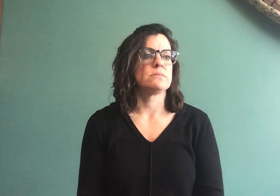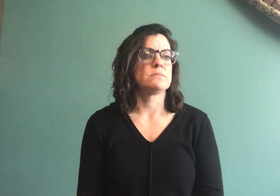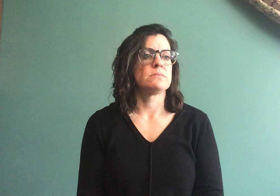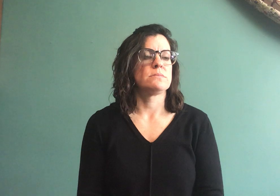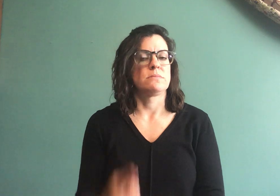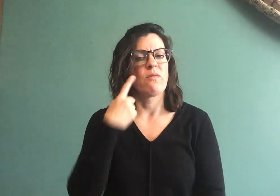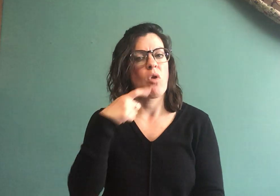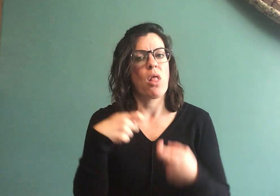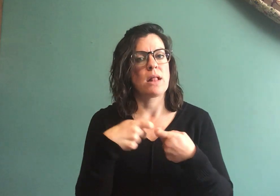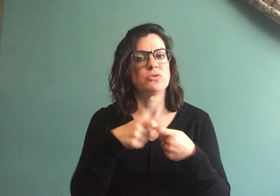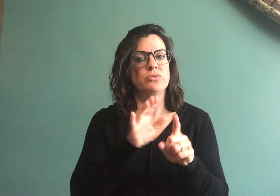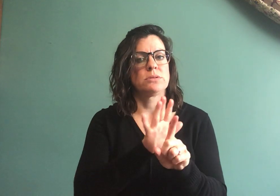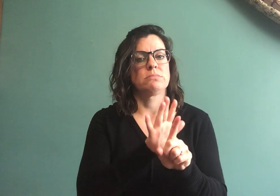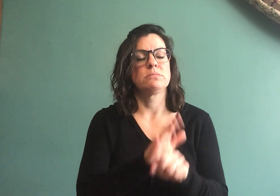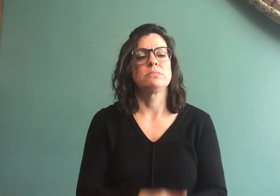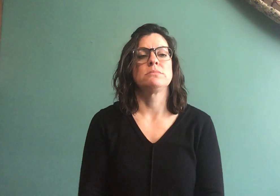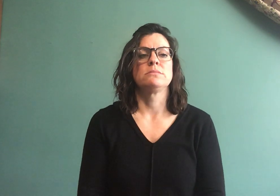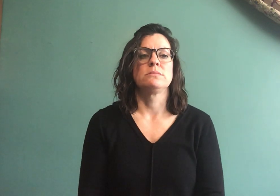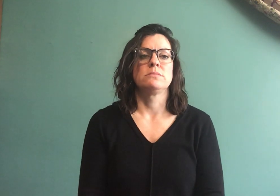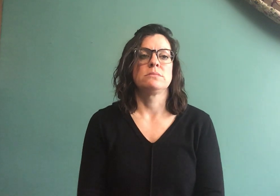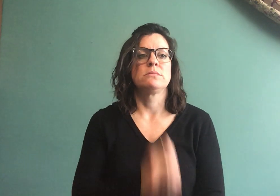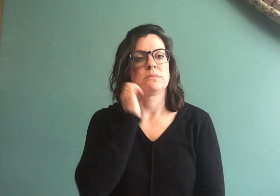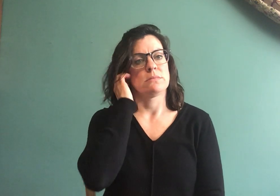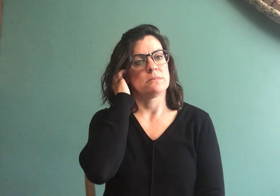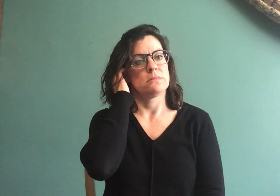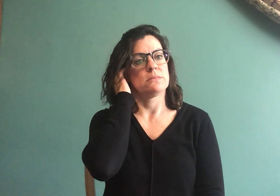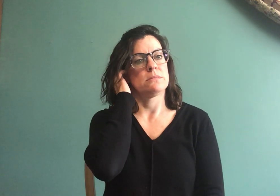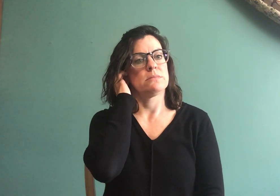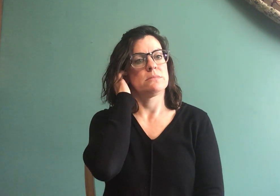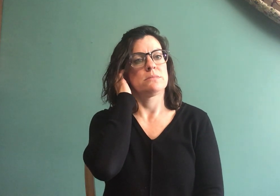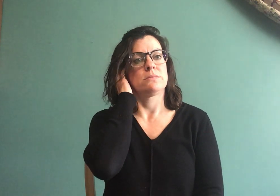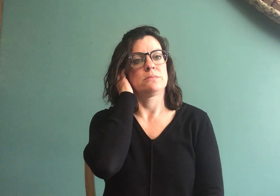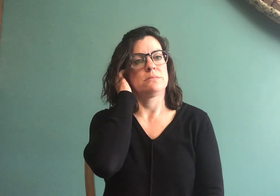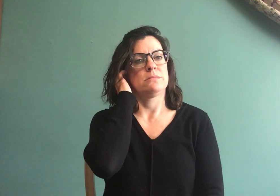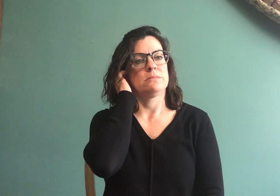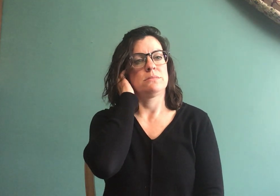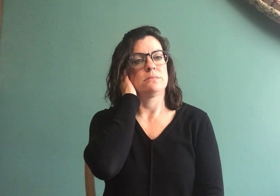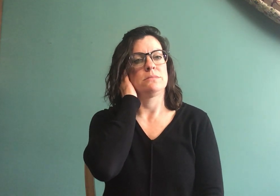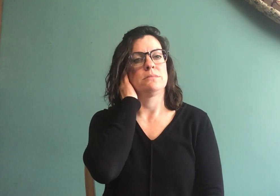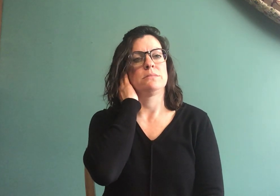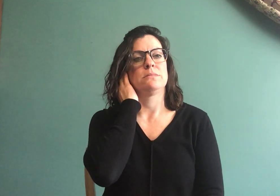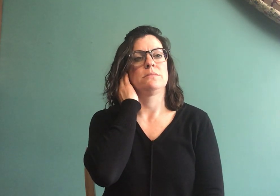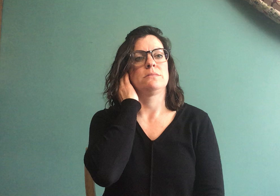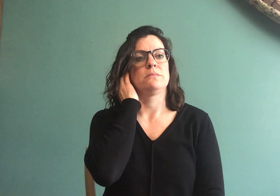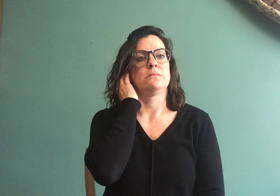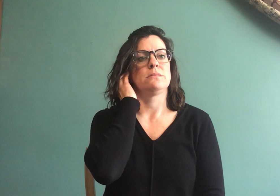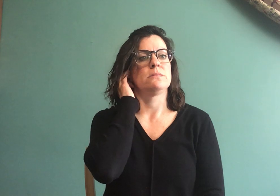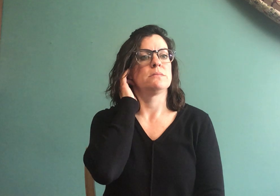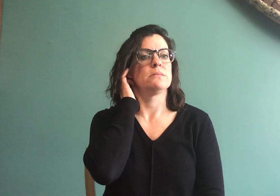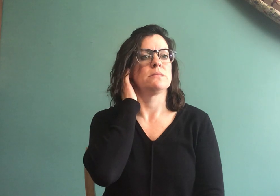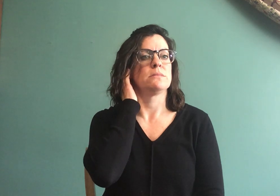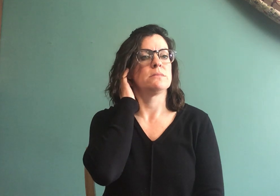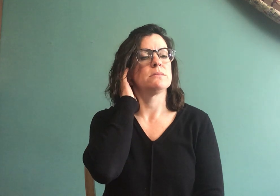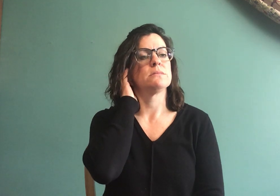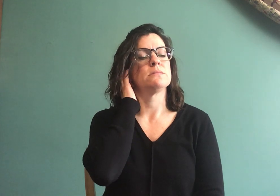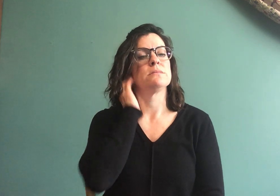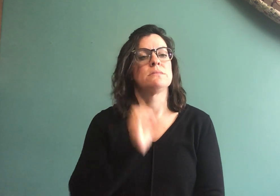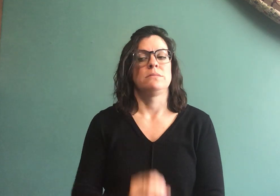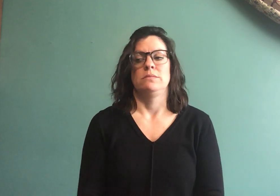undo it with wires. Okay, and let me see if I can get some kind